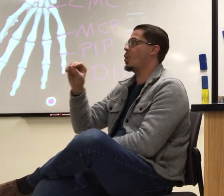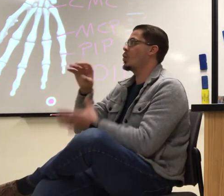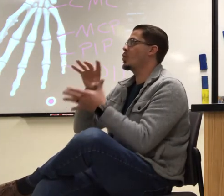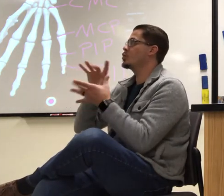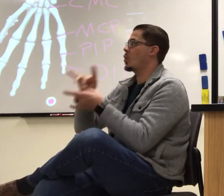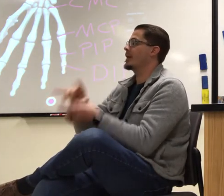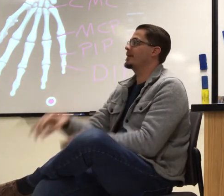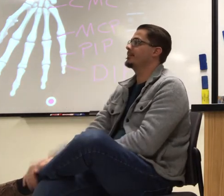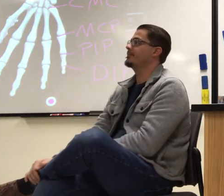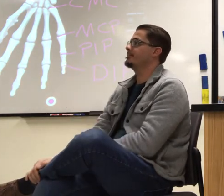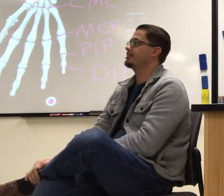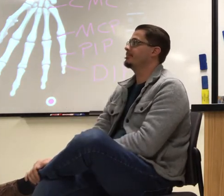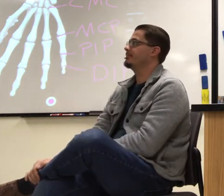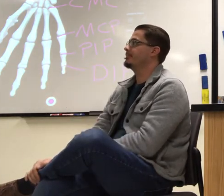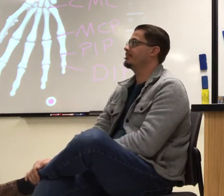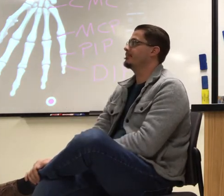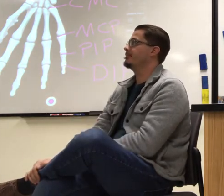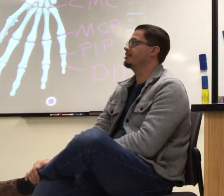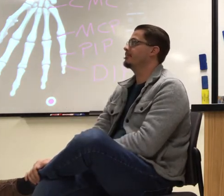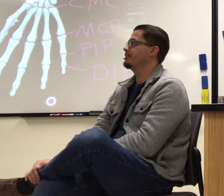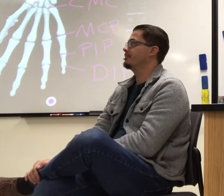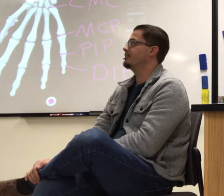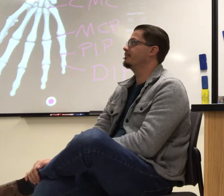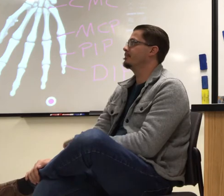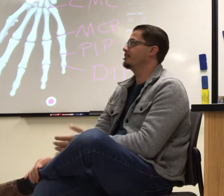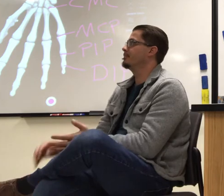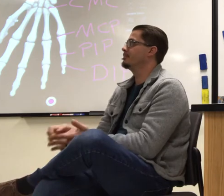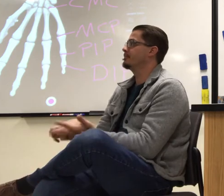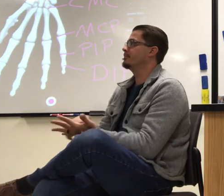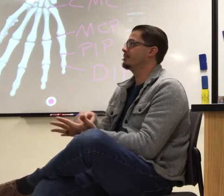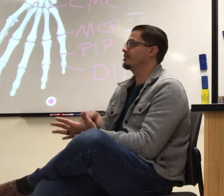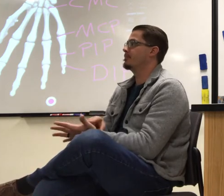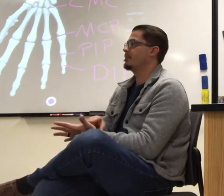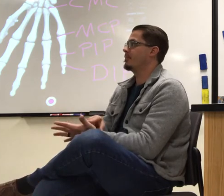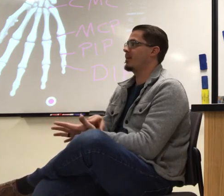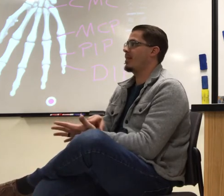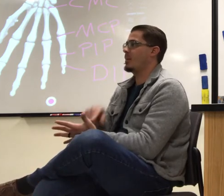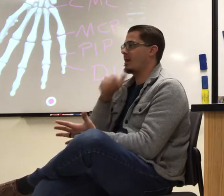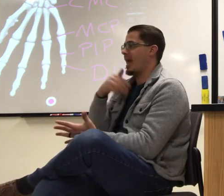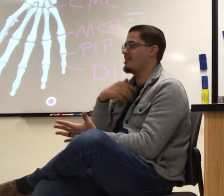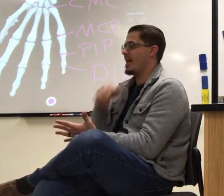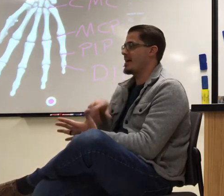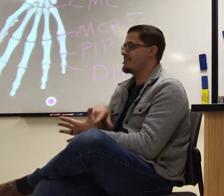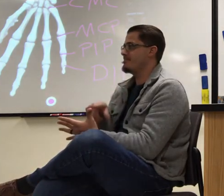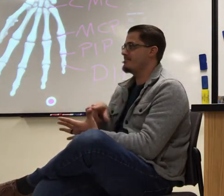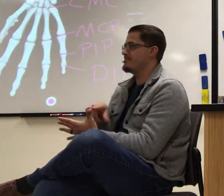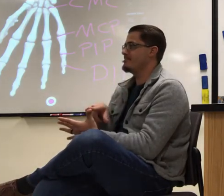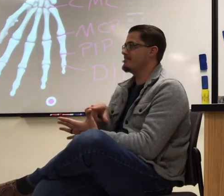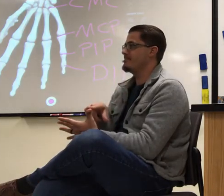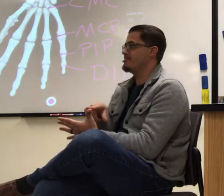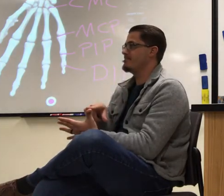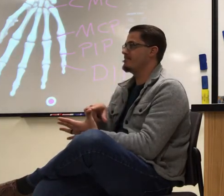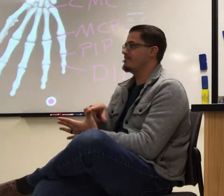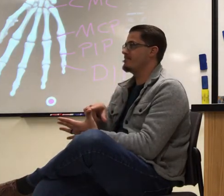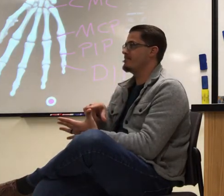Okay, all right, so those are the joints. Let me go back.